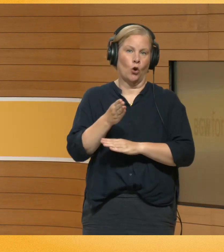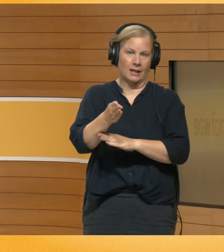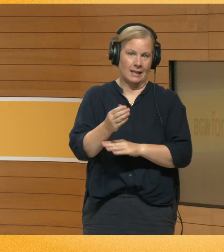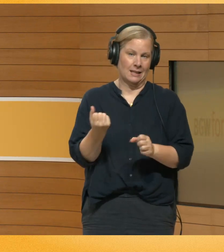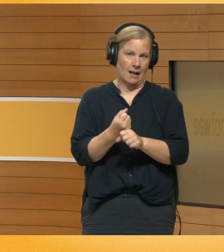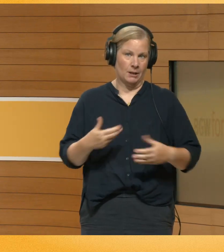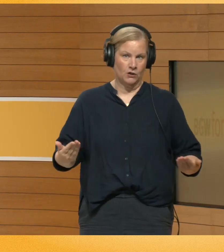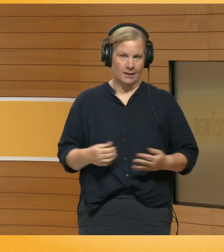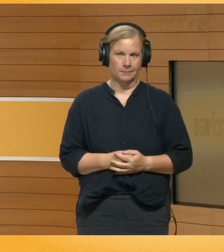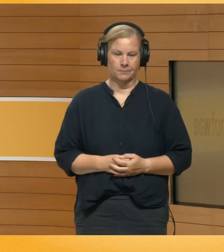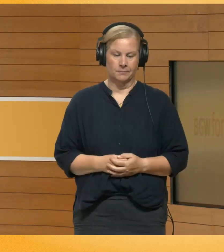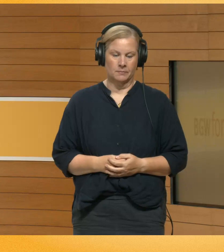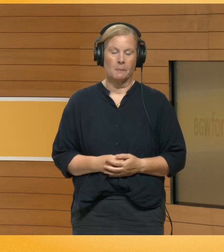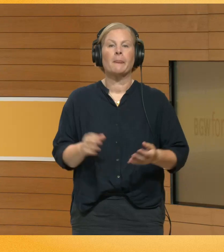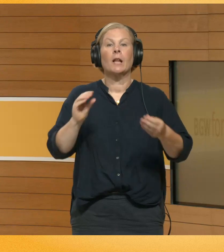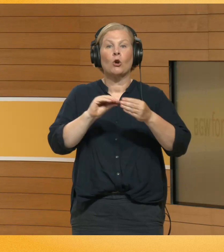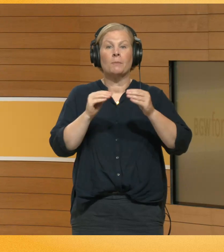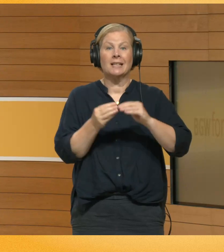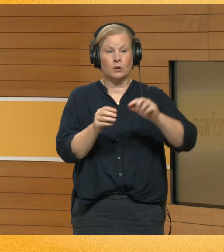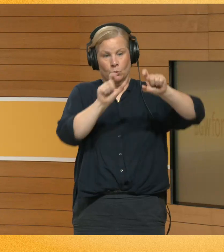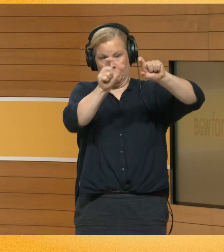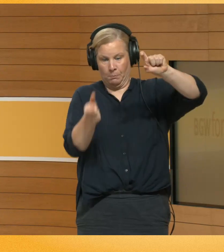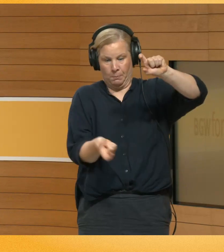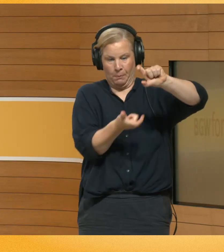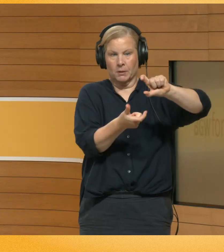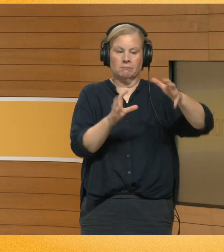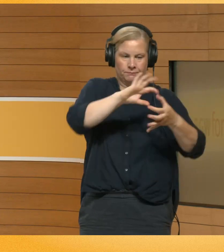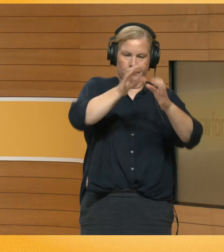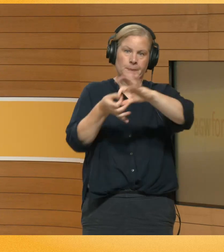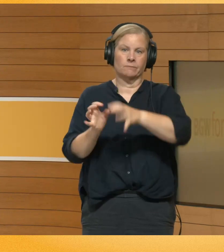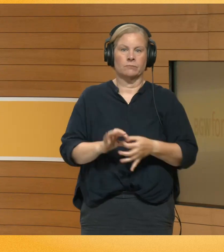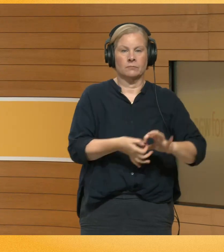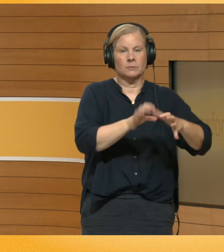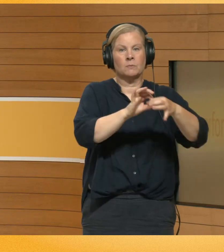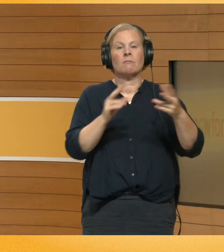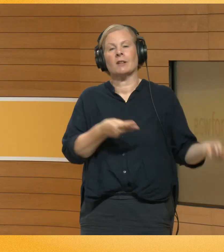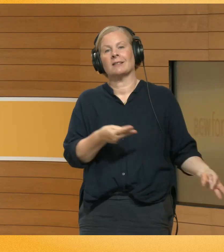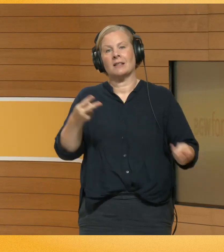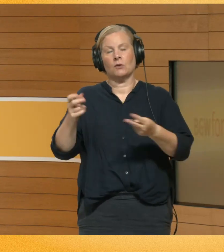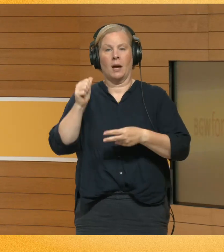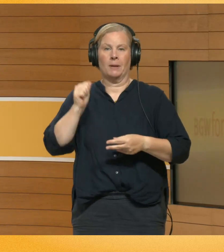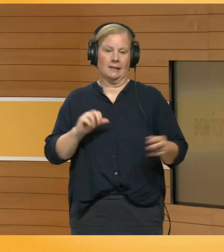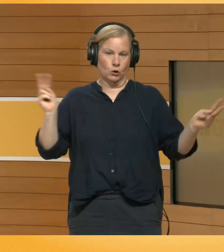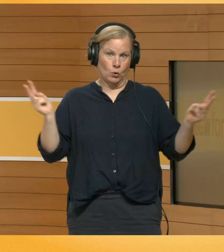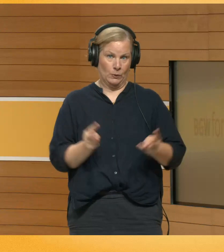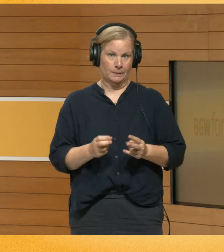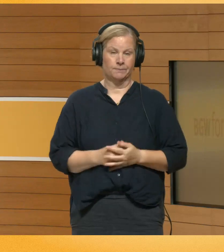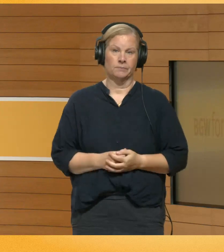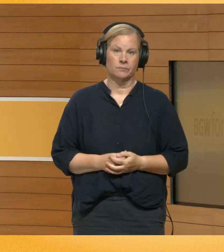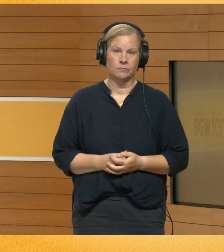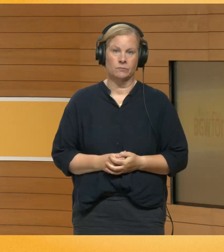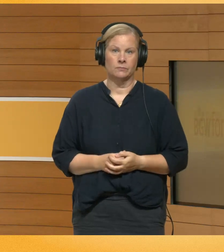combined with a prevention and resource-oriented way of working. The combination of these three elements mitigates the